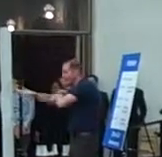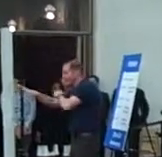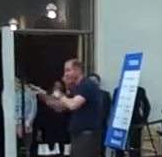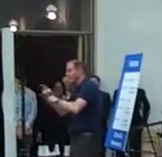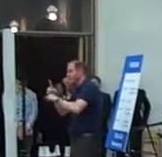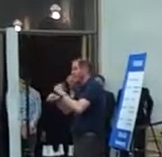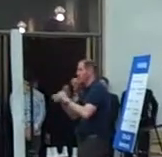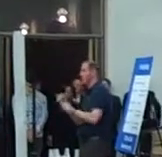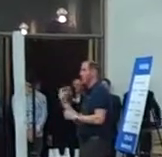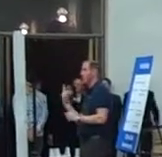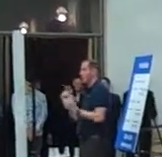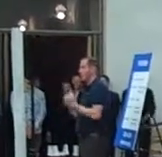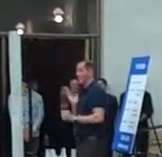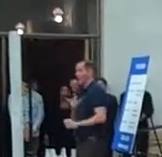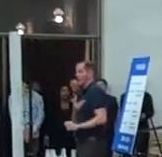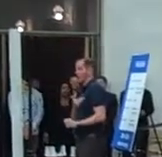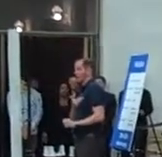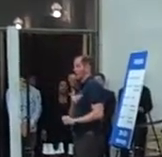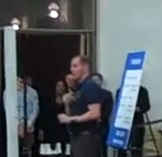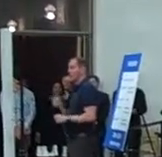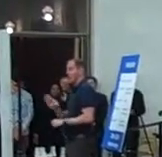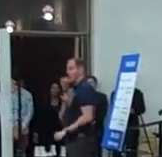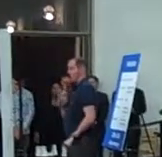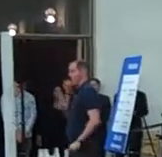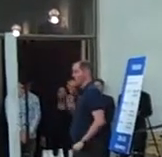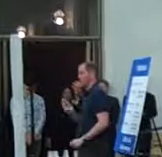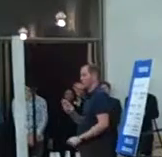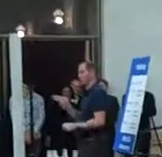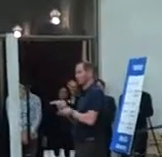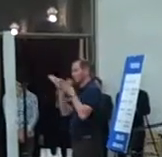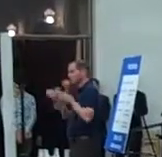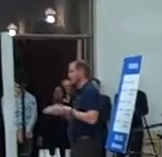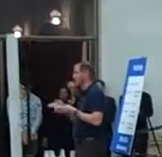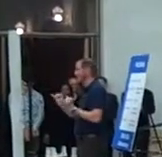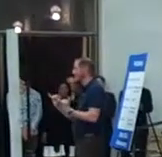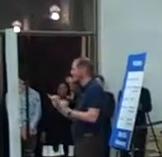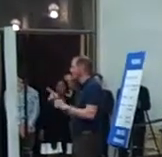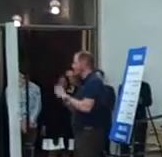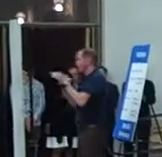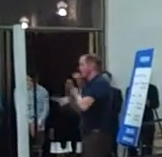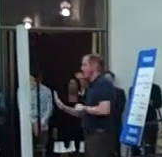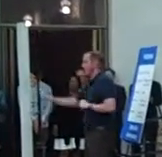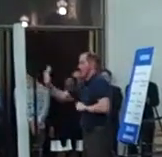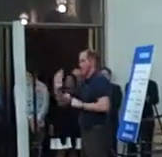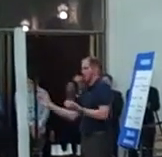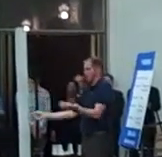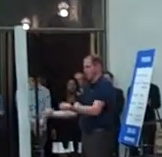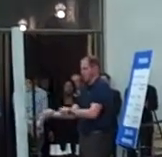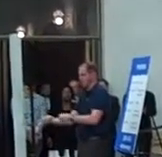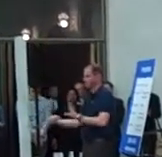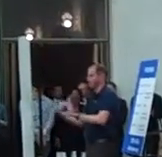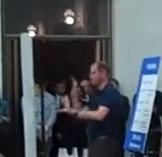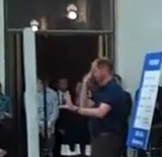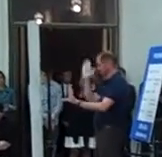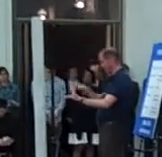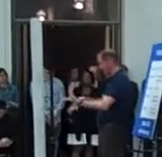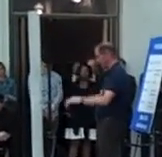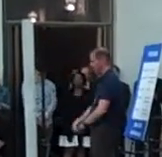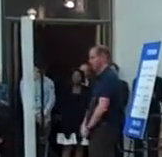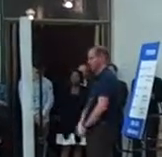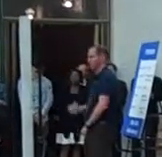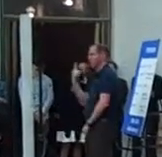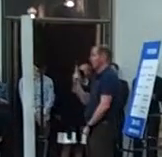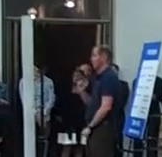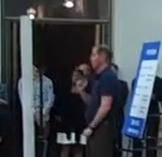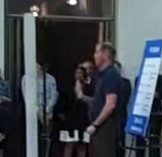Supervisors chambers, which still have not been made completely accessible. We recognize our rights. We also